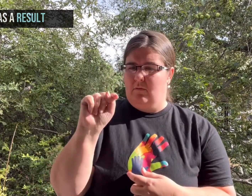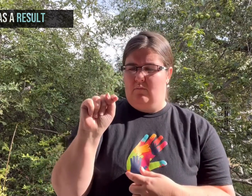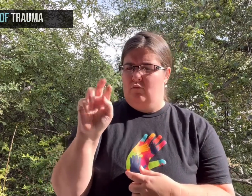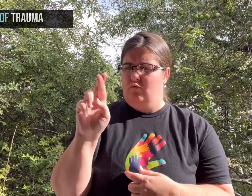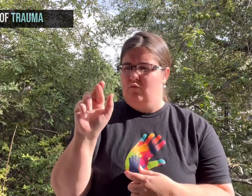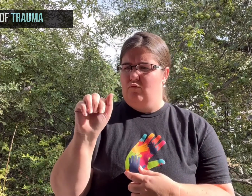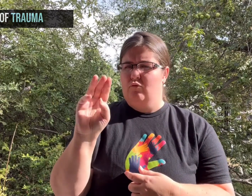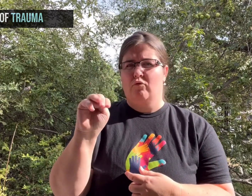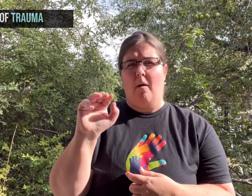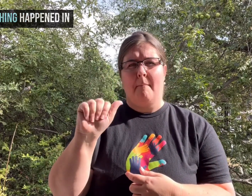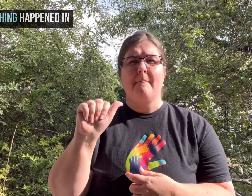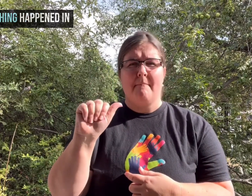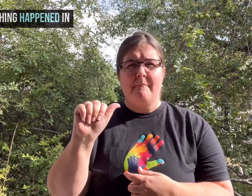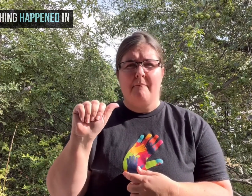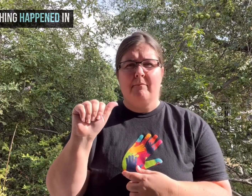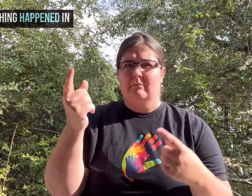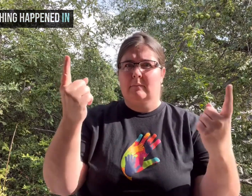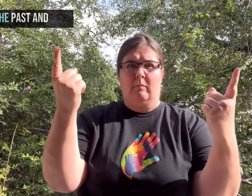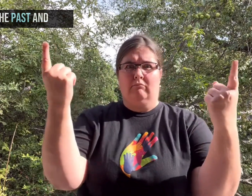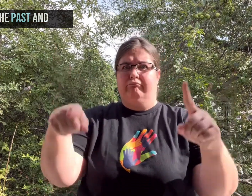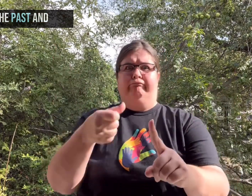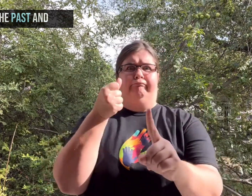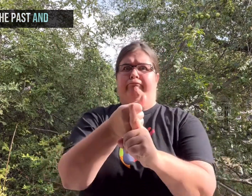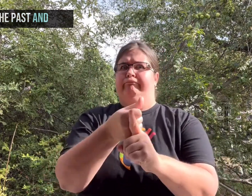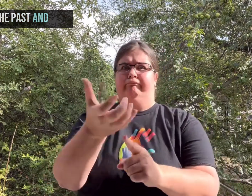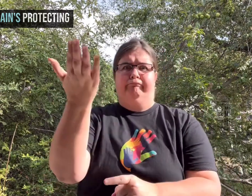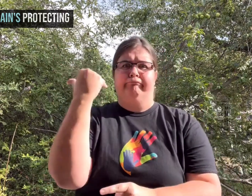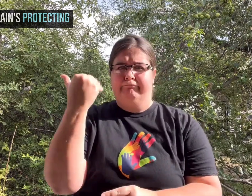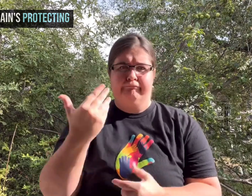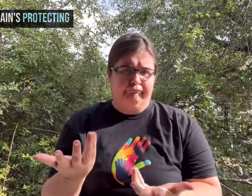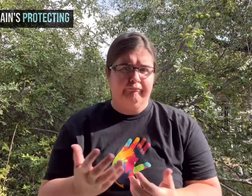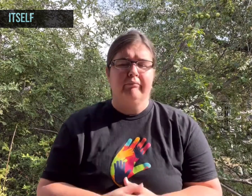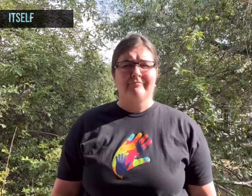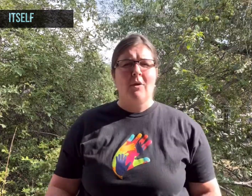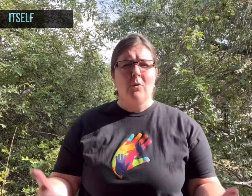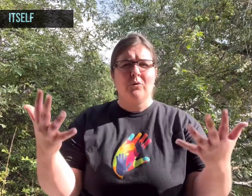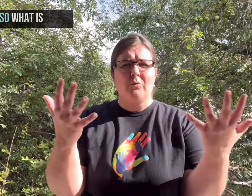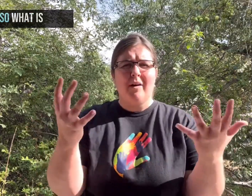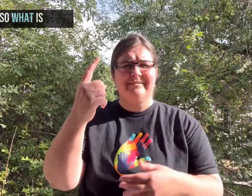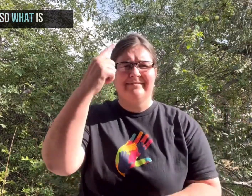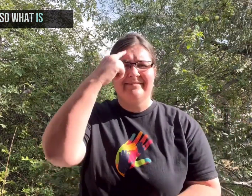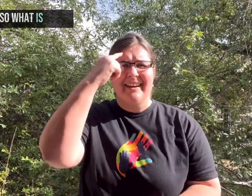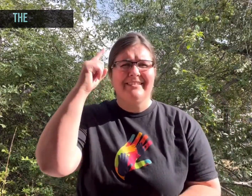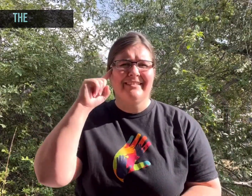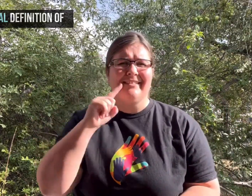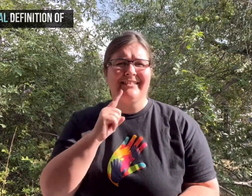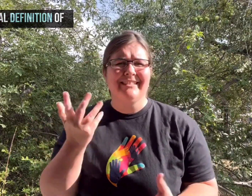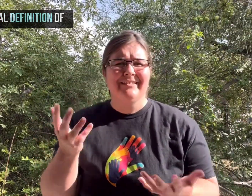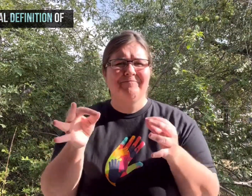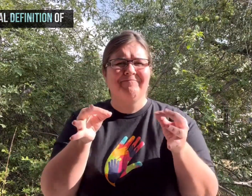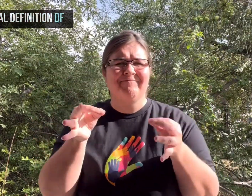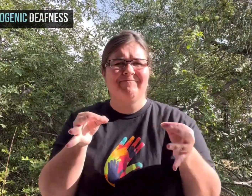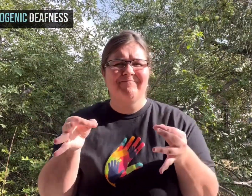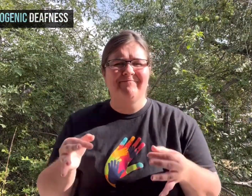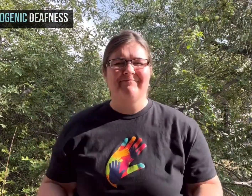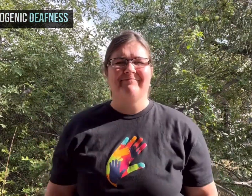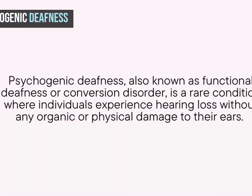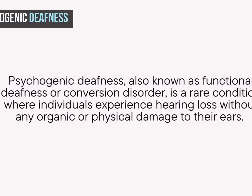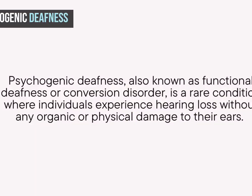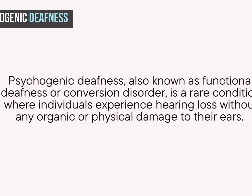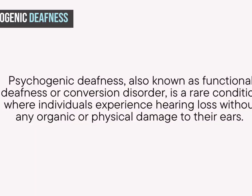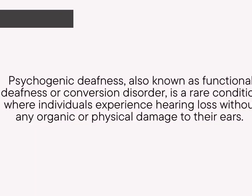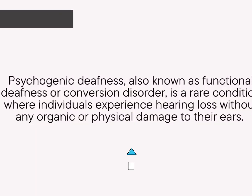as a result of trauma. Something happened in the past and the brain's protecting itself. So what is the formal definition of